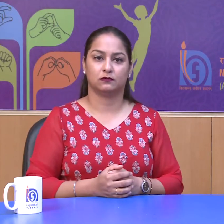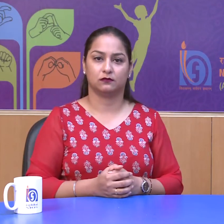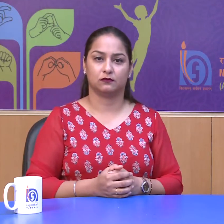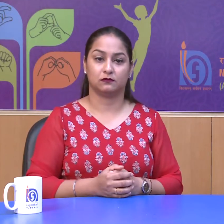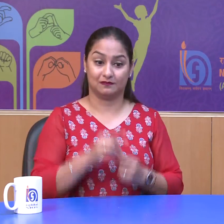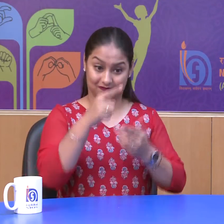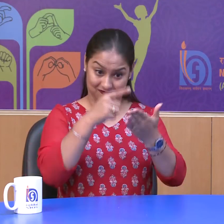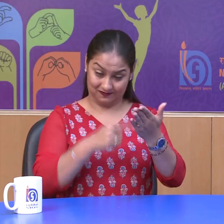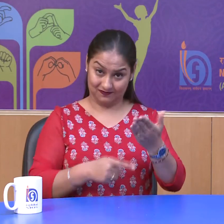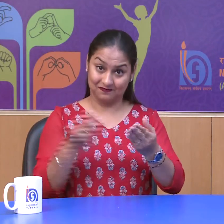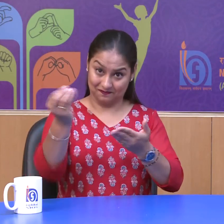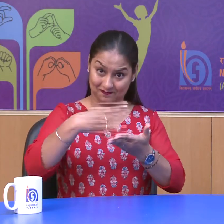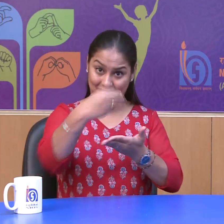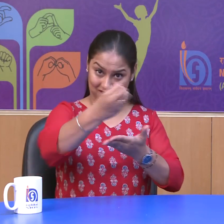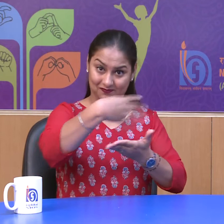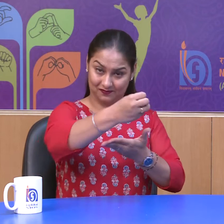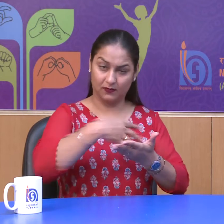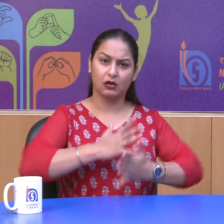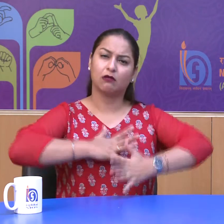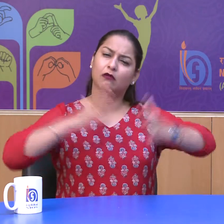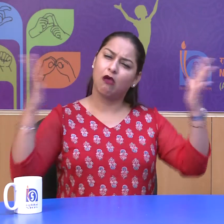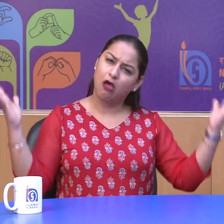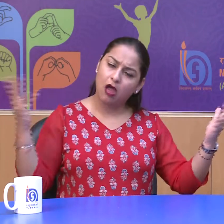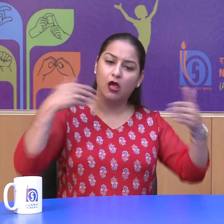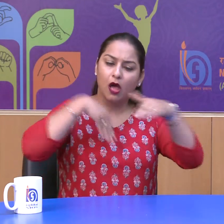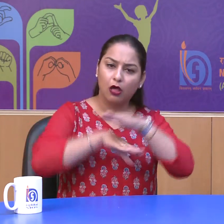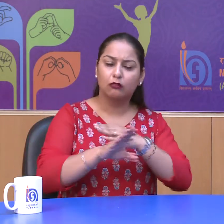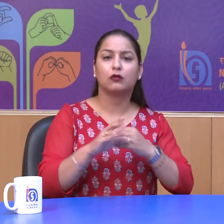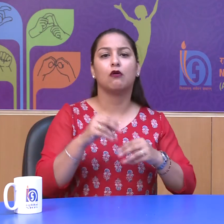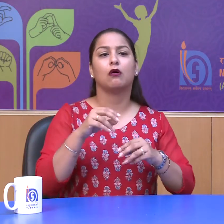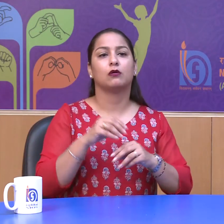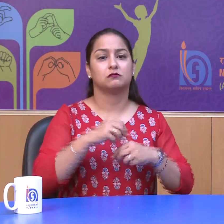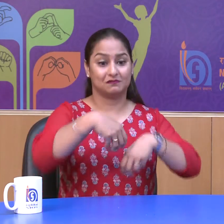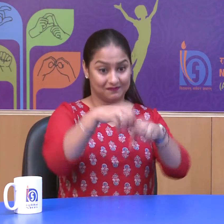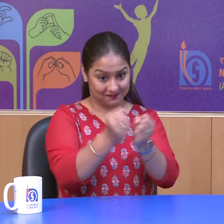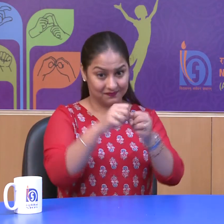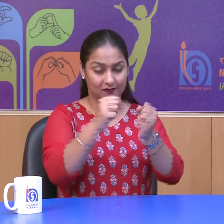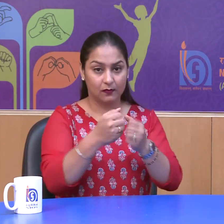These contribute a great deal in the formulation of public opinion.